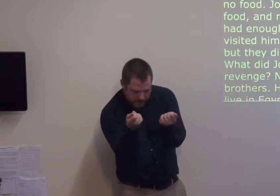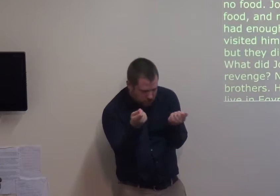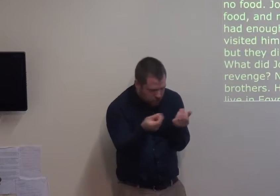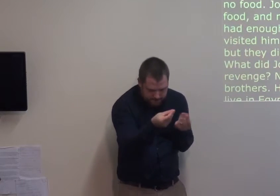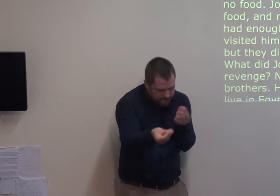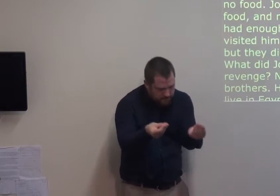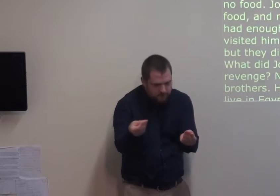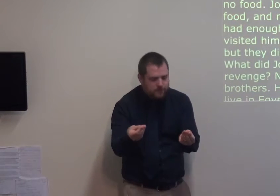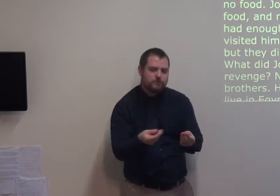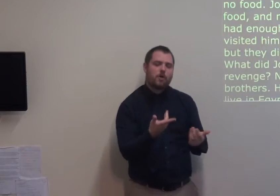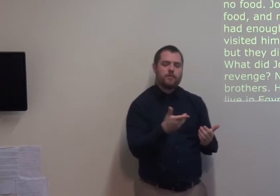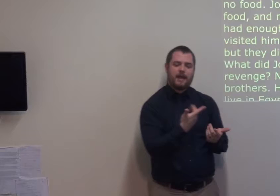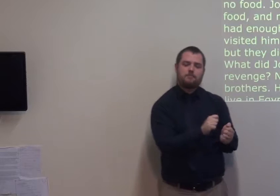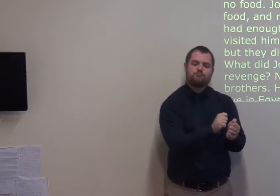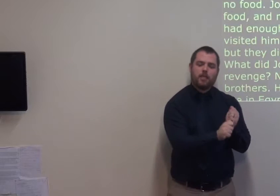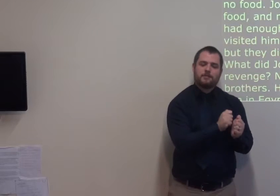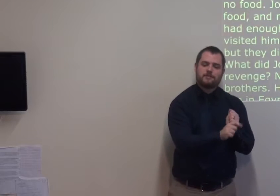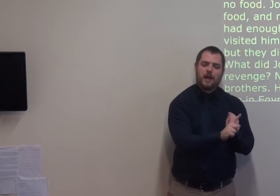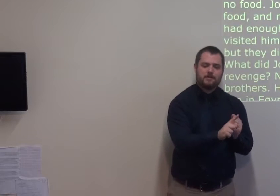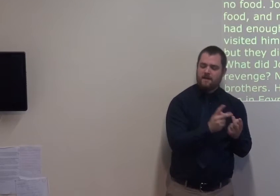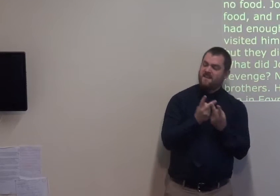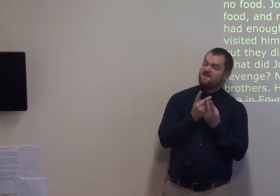Joseph's brothers visited him and asked for food,